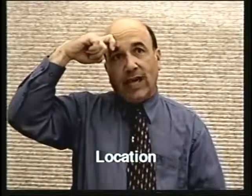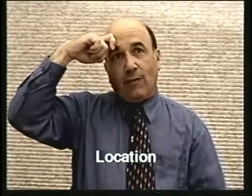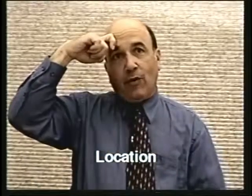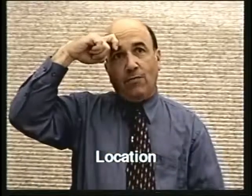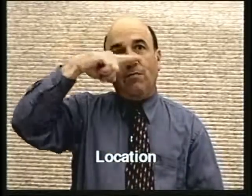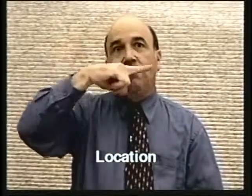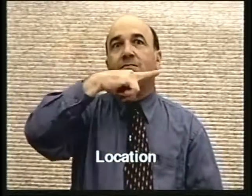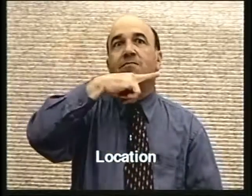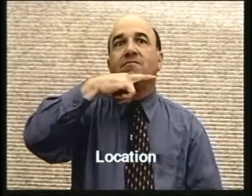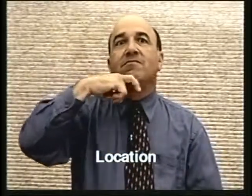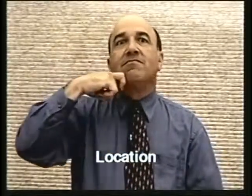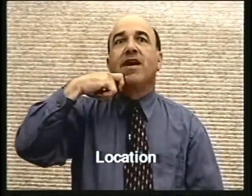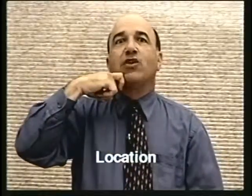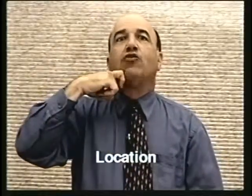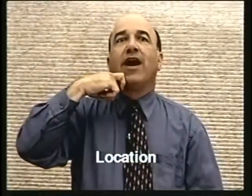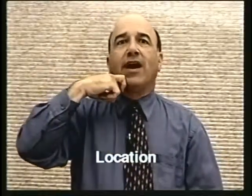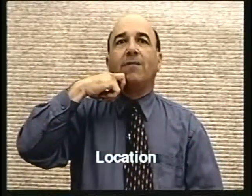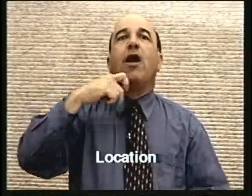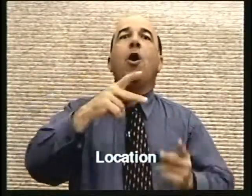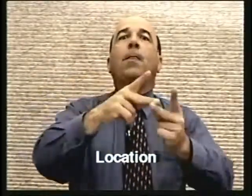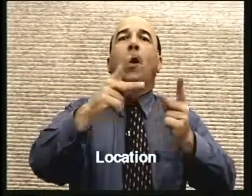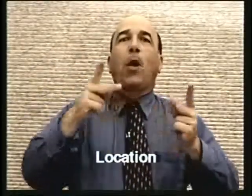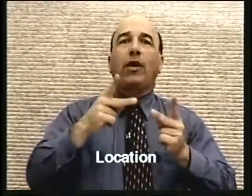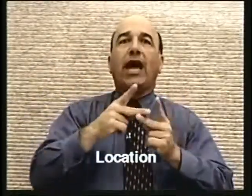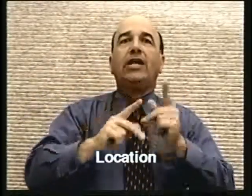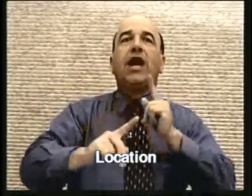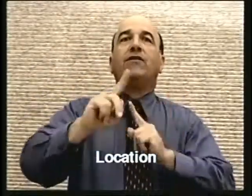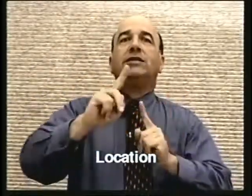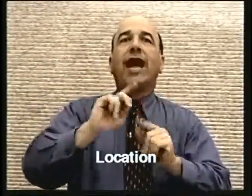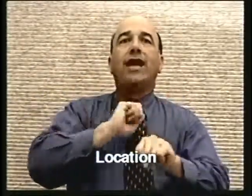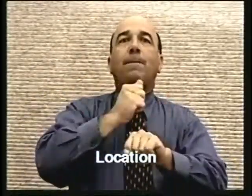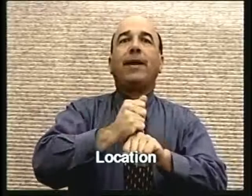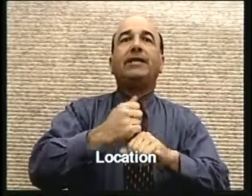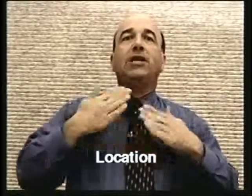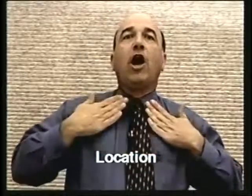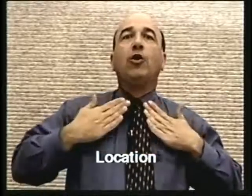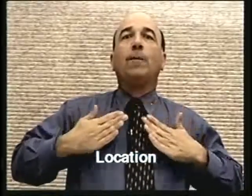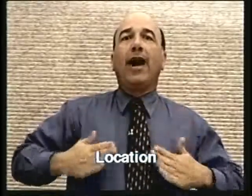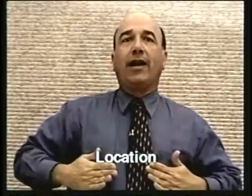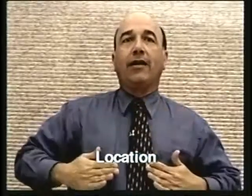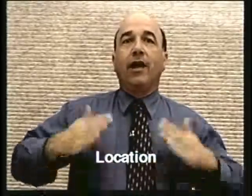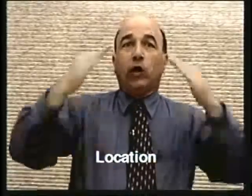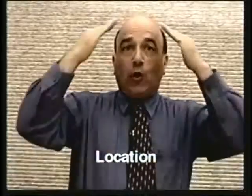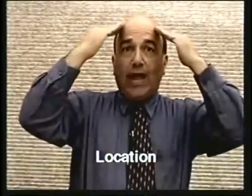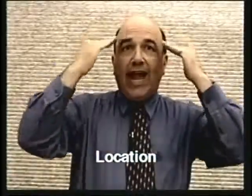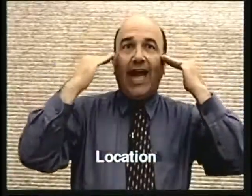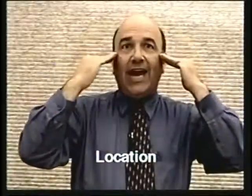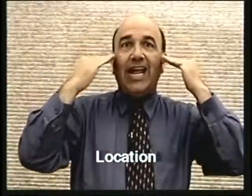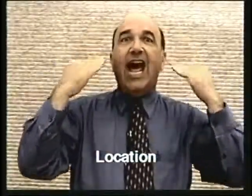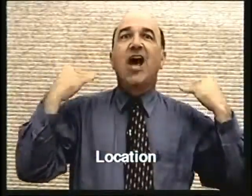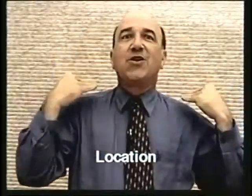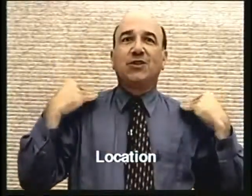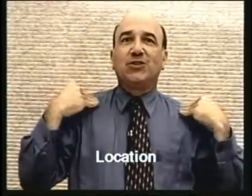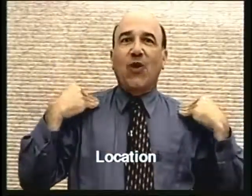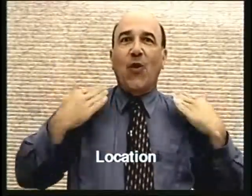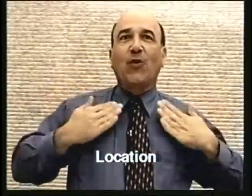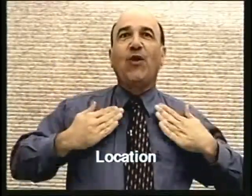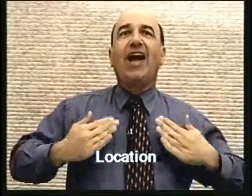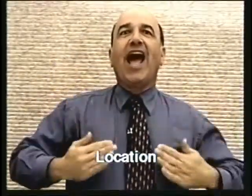summer and dry. The location of the sign based on the body, your head, your shoulder, and